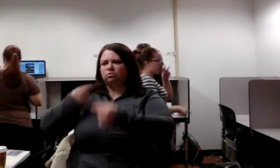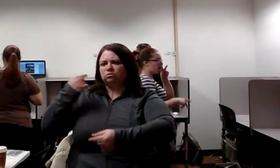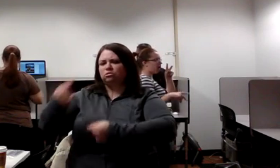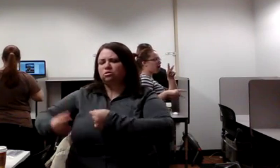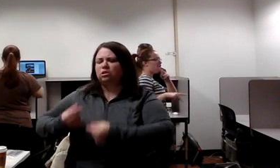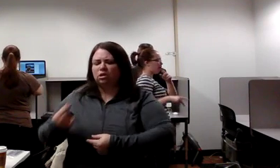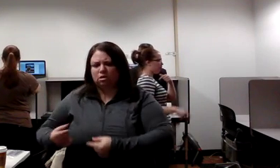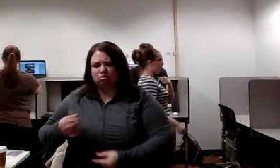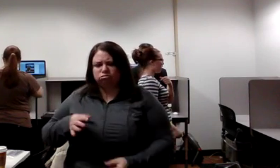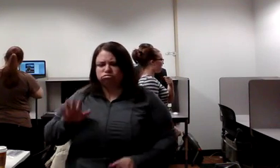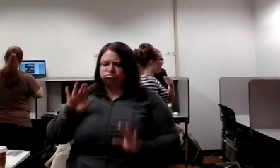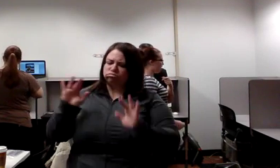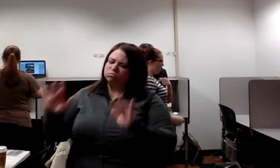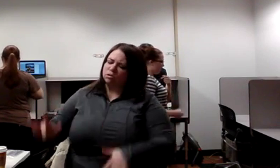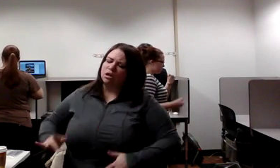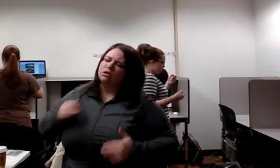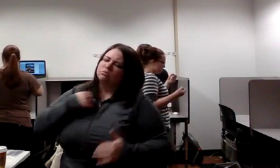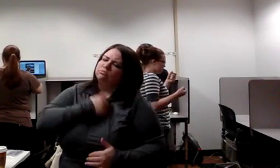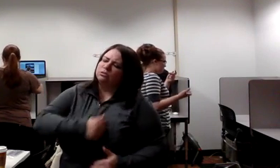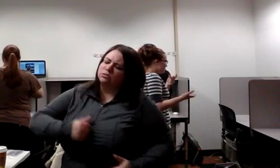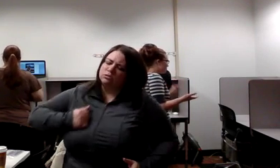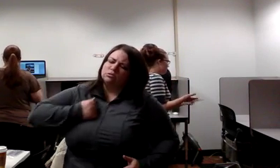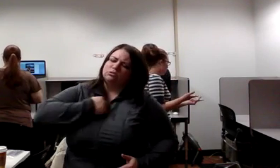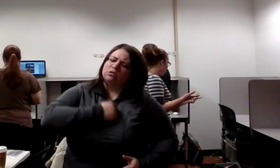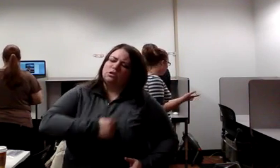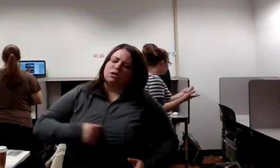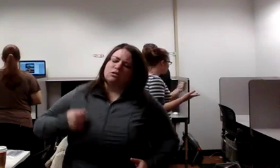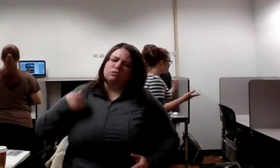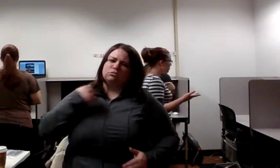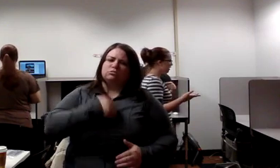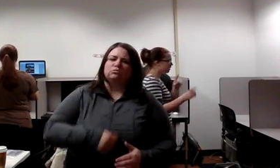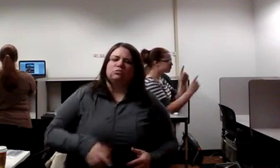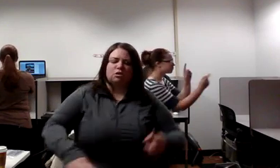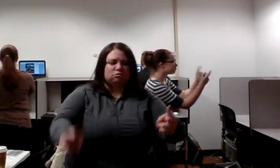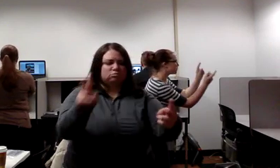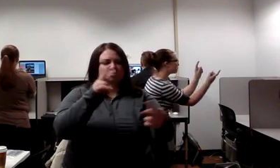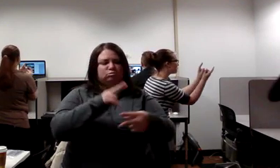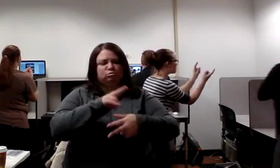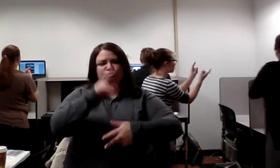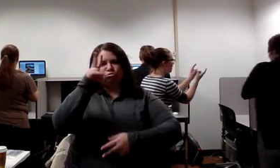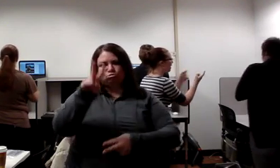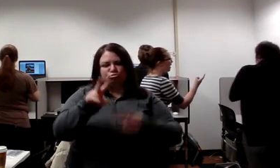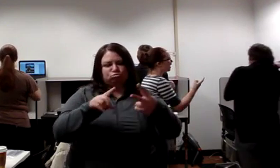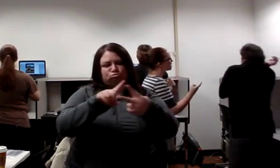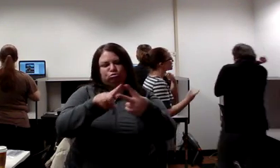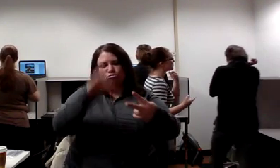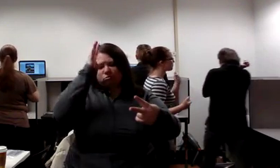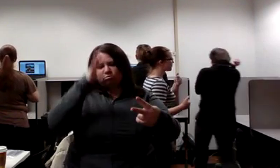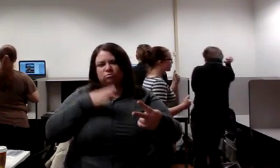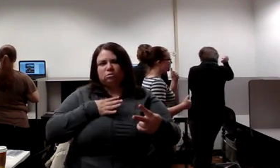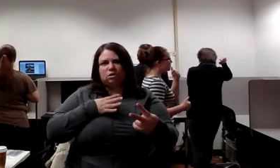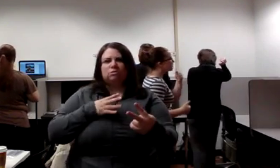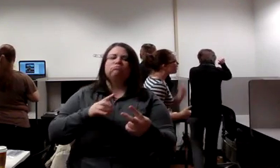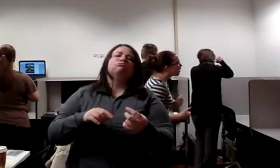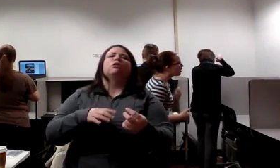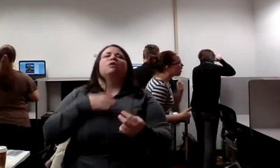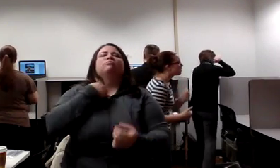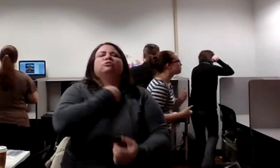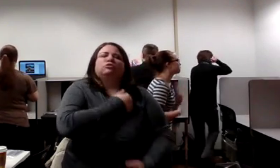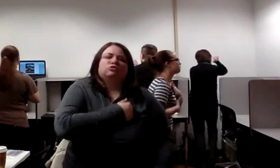being passed to me. I met with David Packard and Bob Noyce and tried to apologize for screwing up so badly.